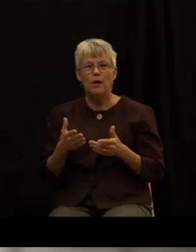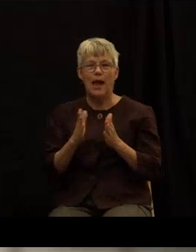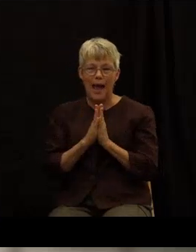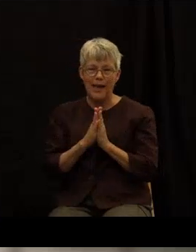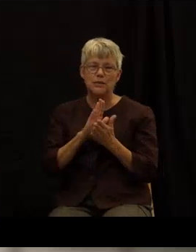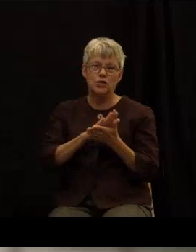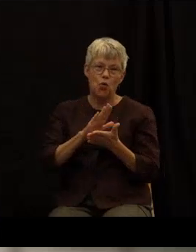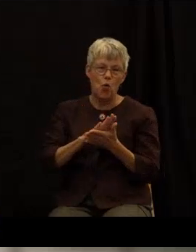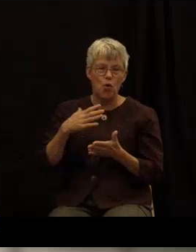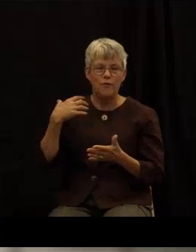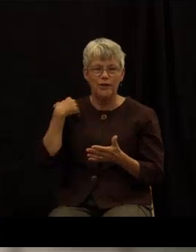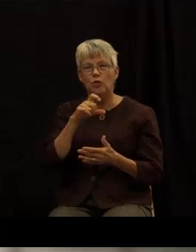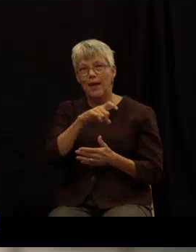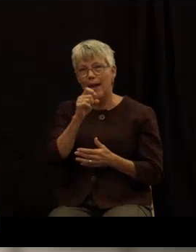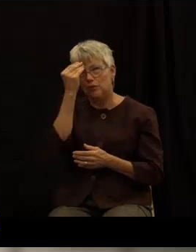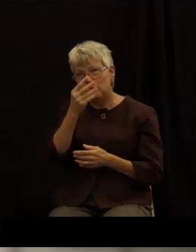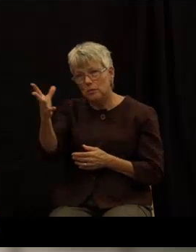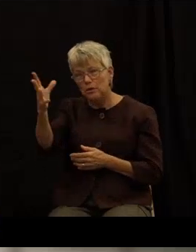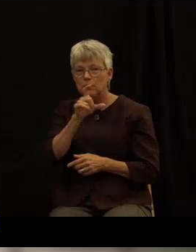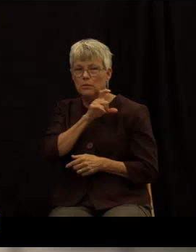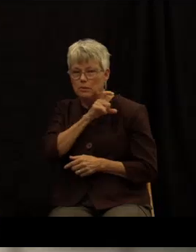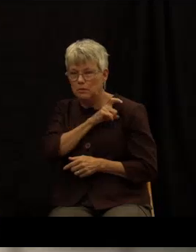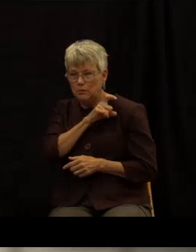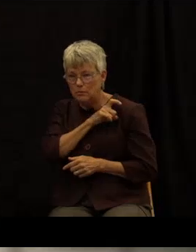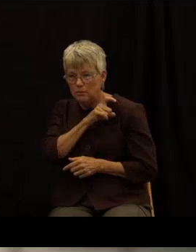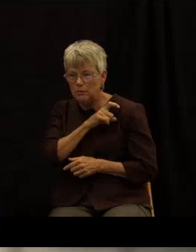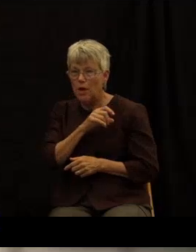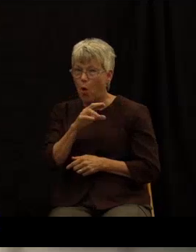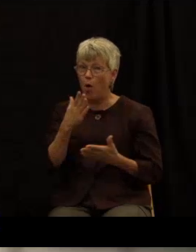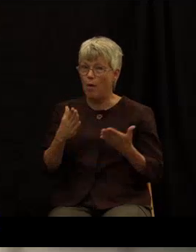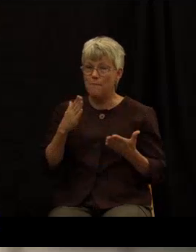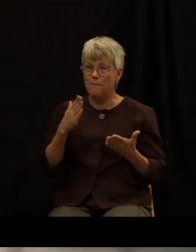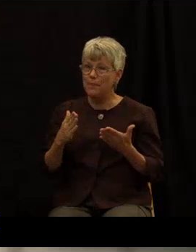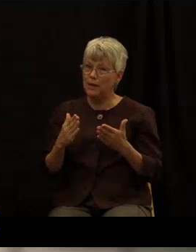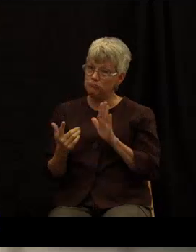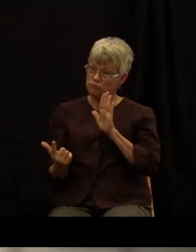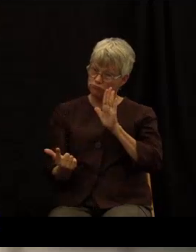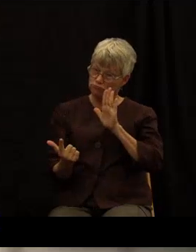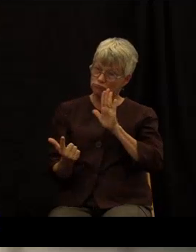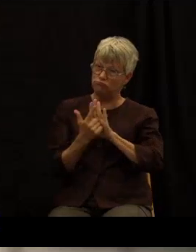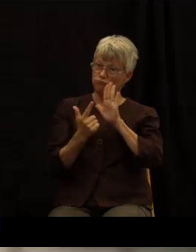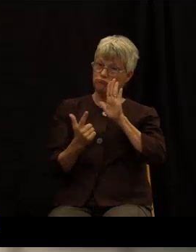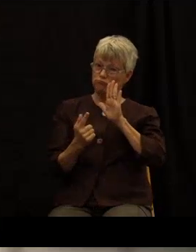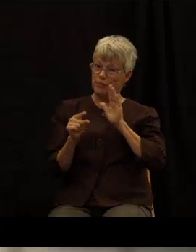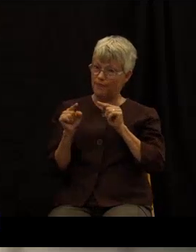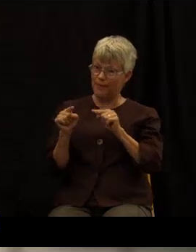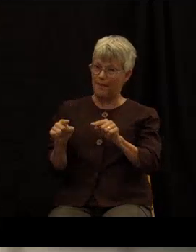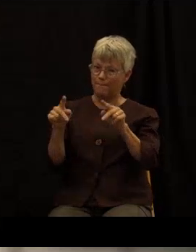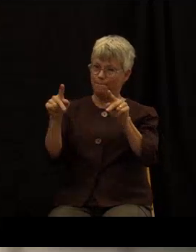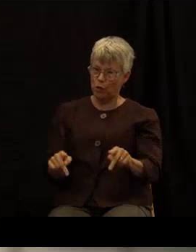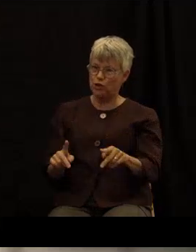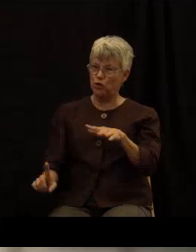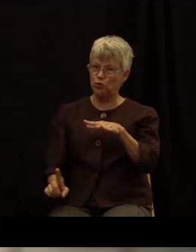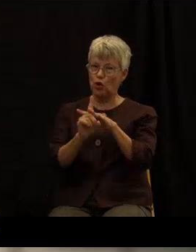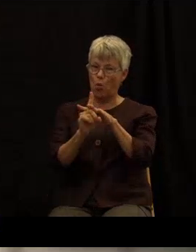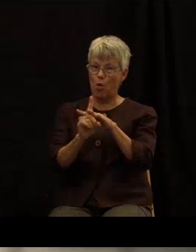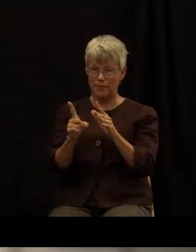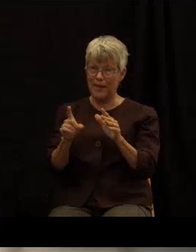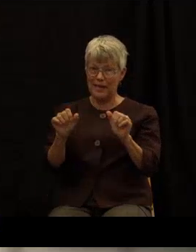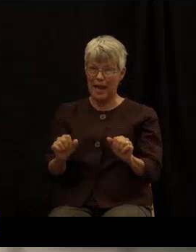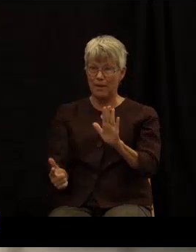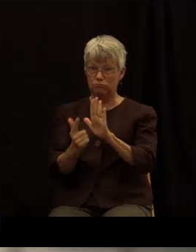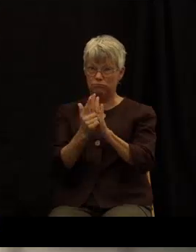law enforcement, and also to potentially ban anyone for up to a year who might be disruptive on campus. The